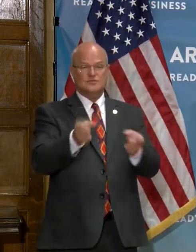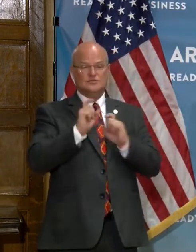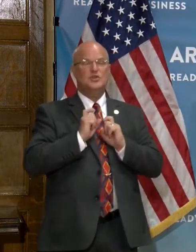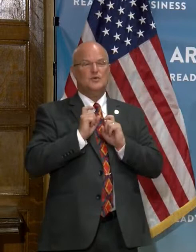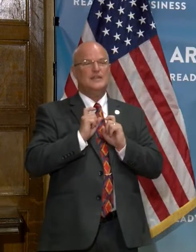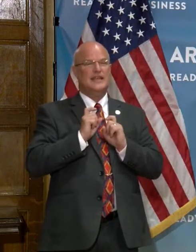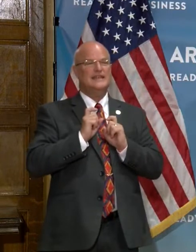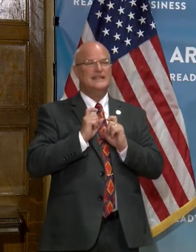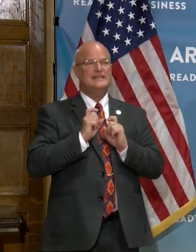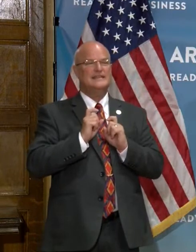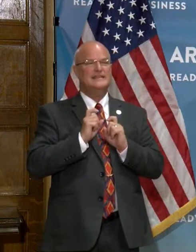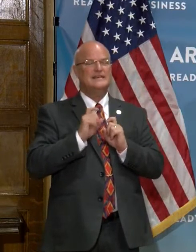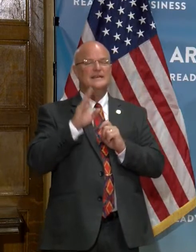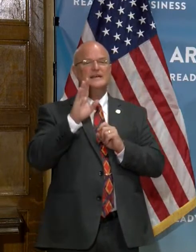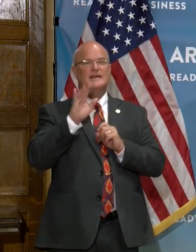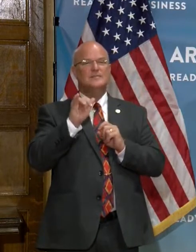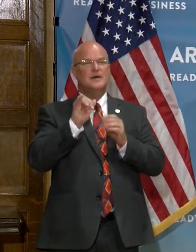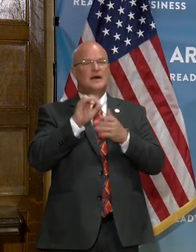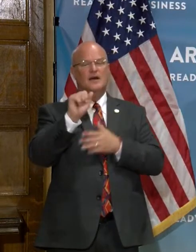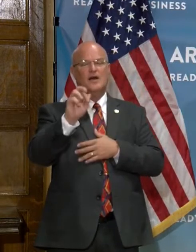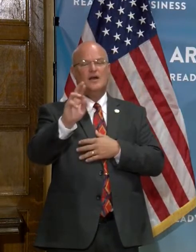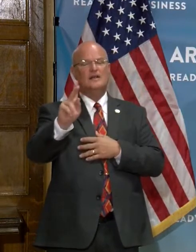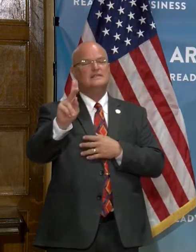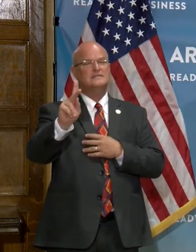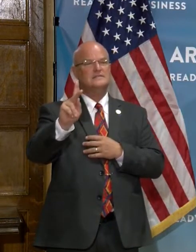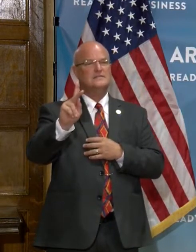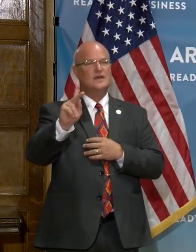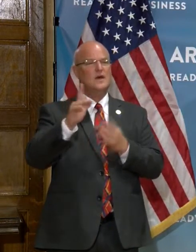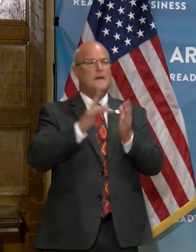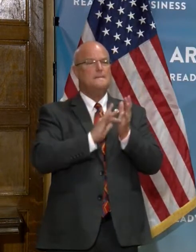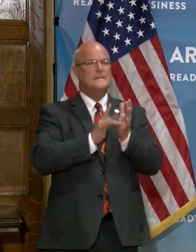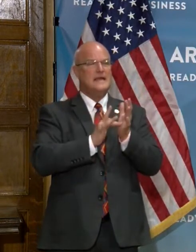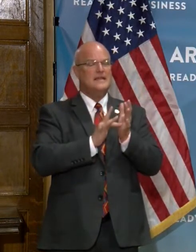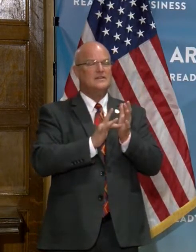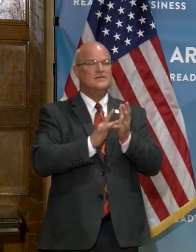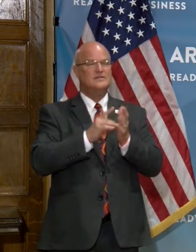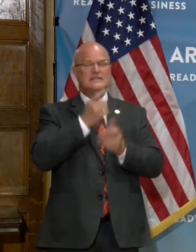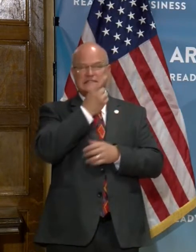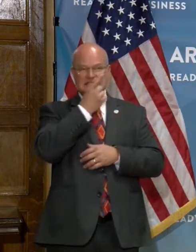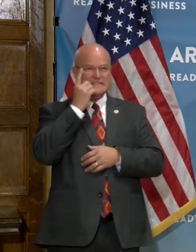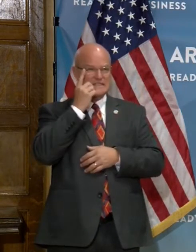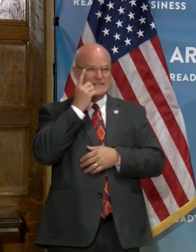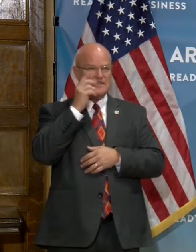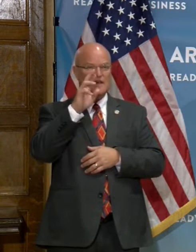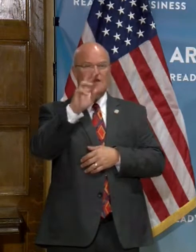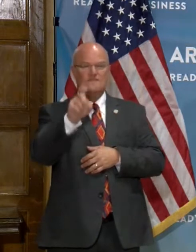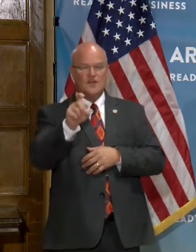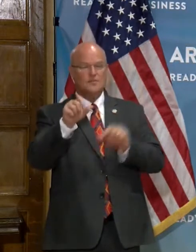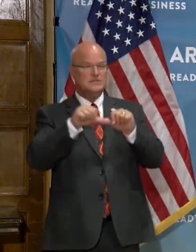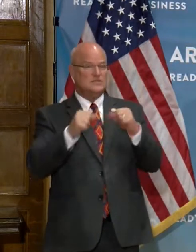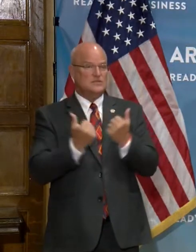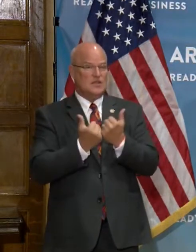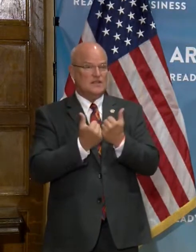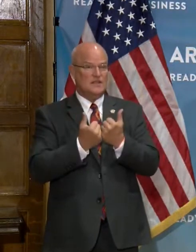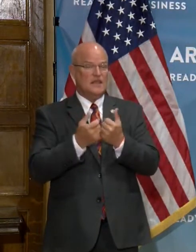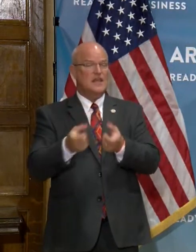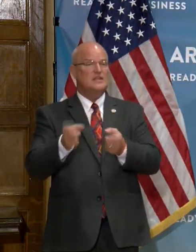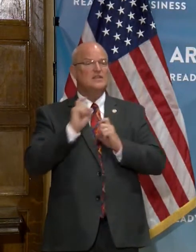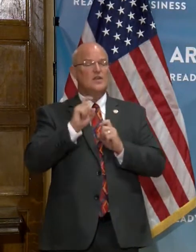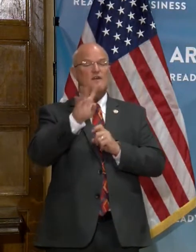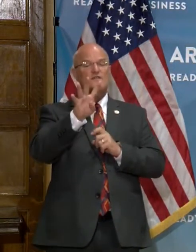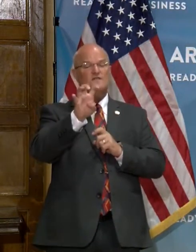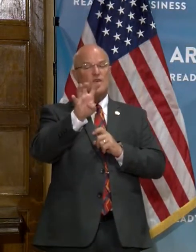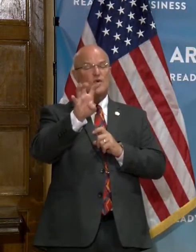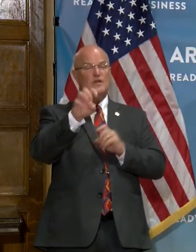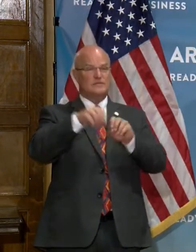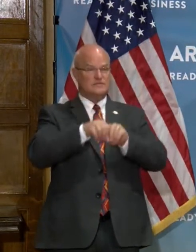donated by the Arkansas Medical, Dental, and Pharmacy Association, and they donated 400 of